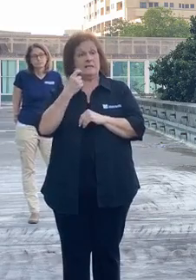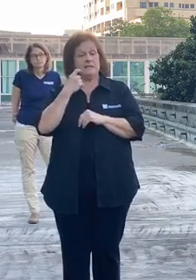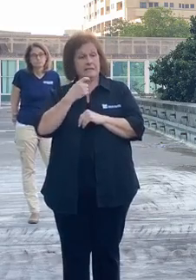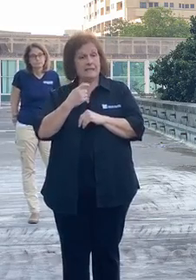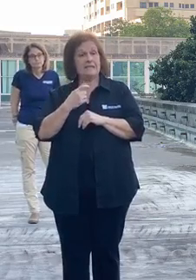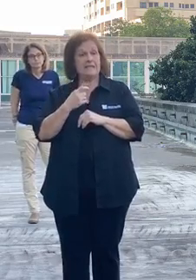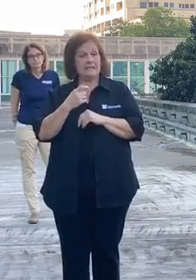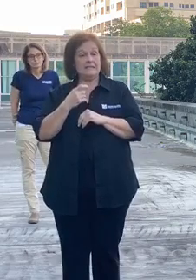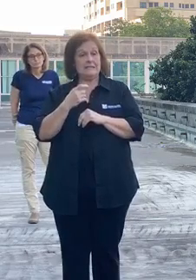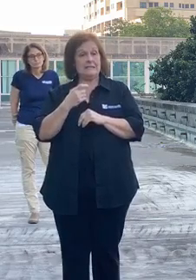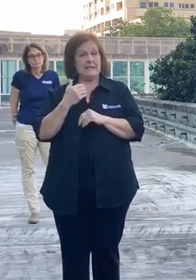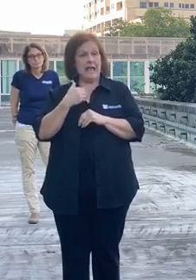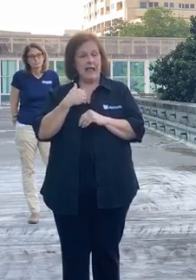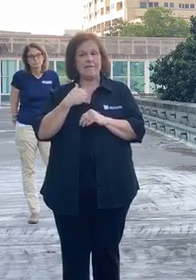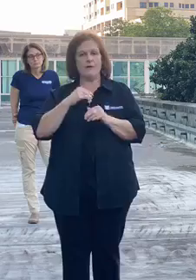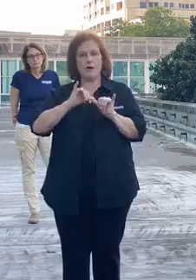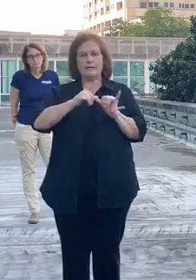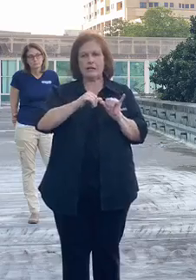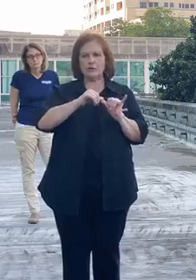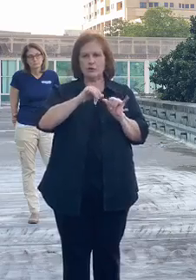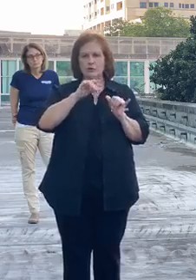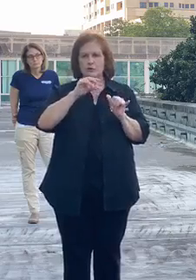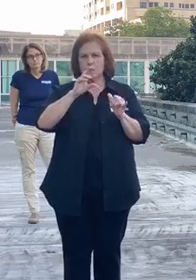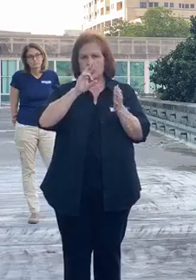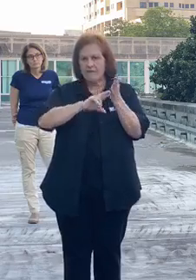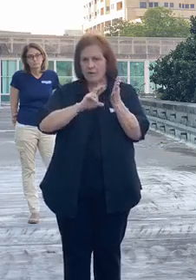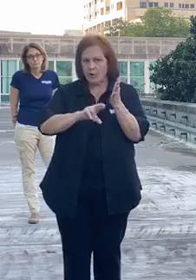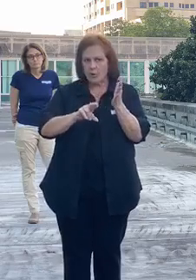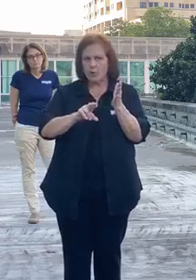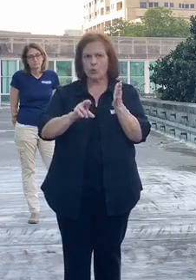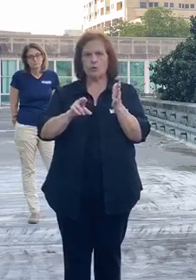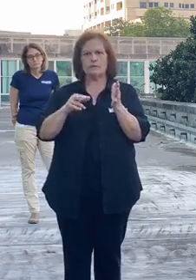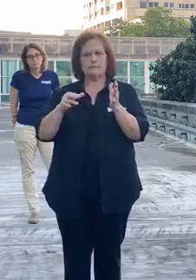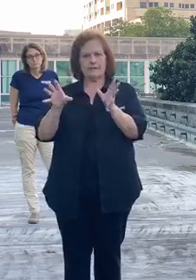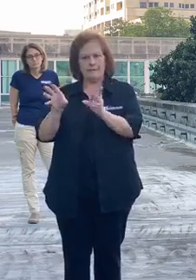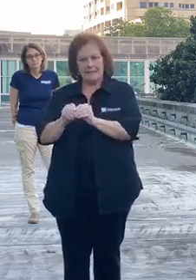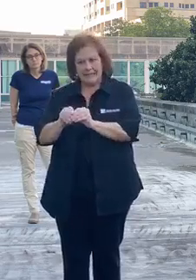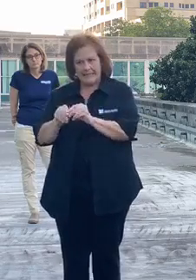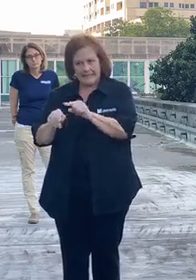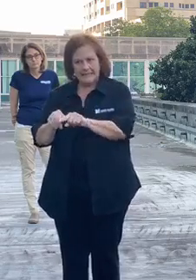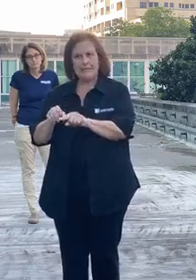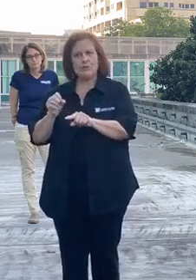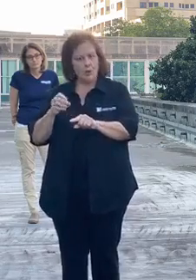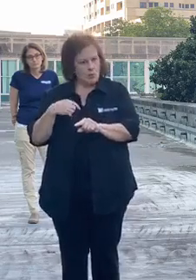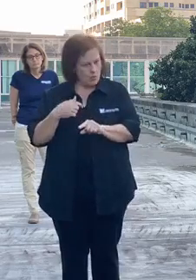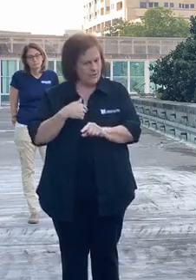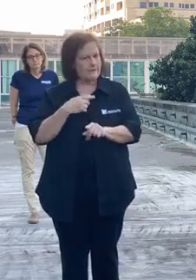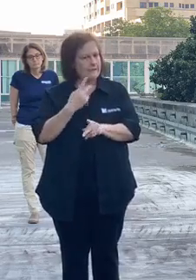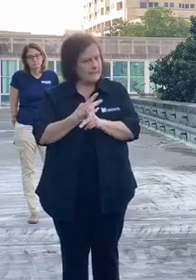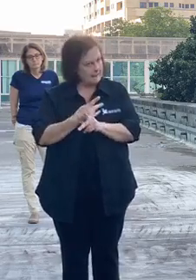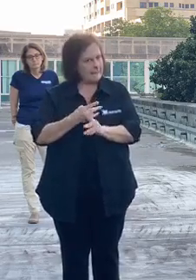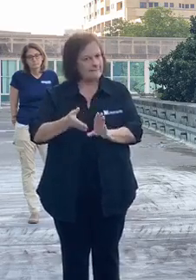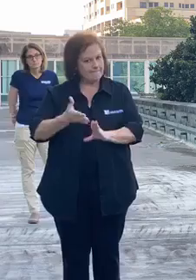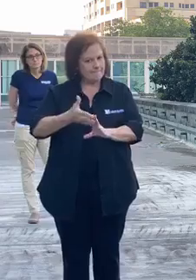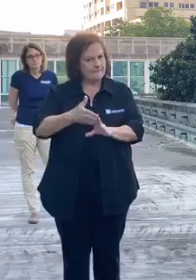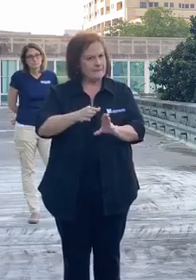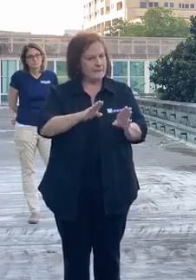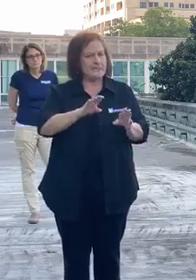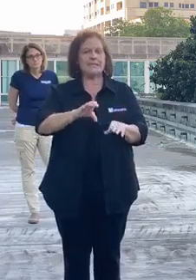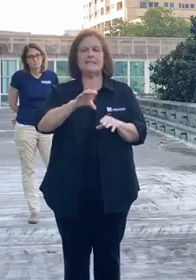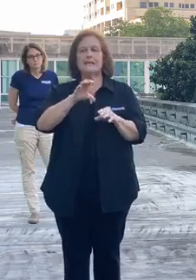up meetings. The Architecture Review Committee recently met. So we're moving those along through